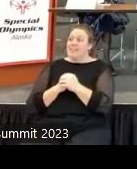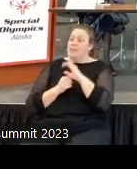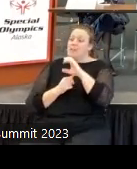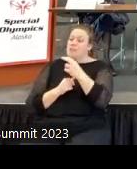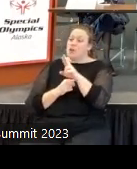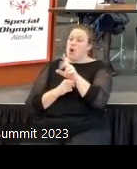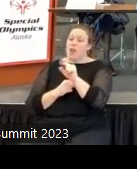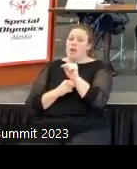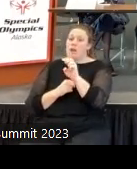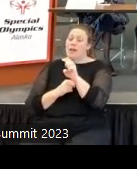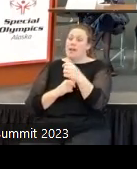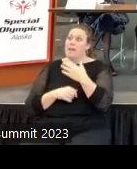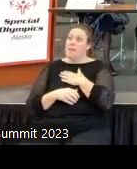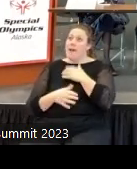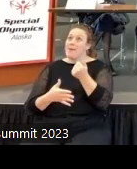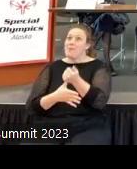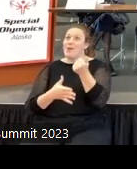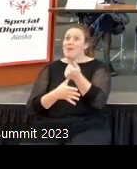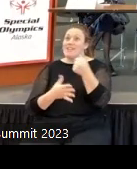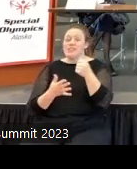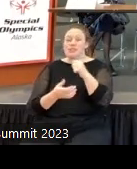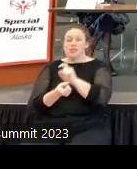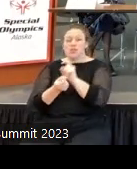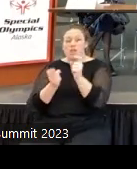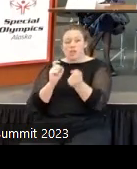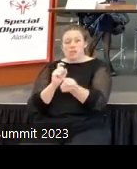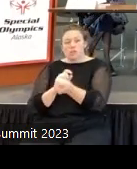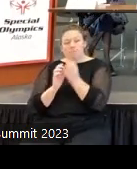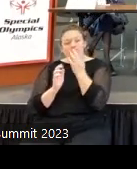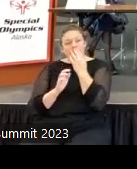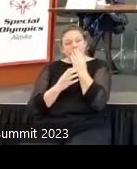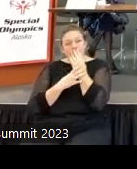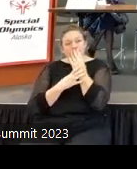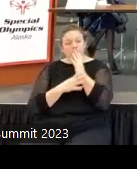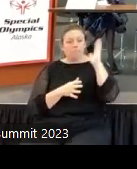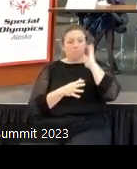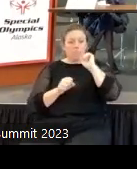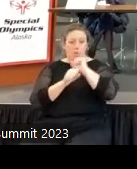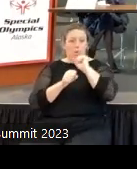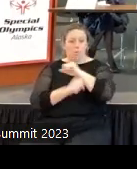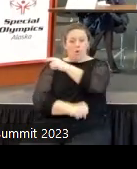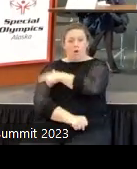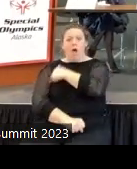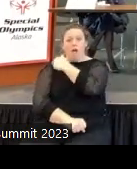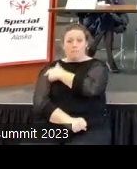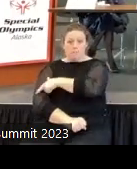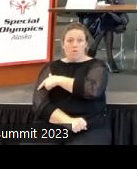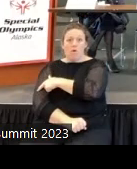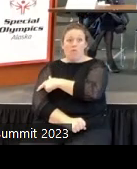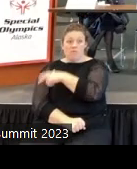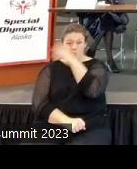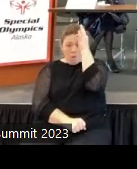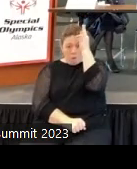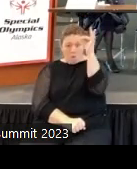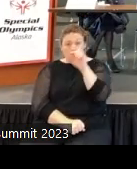My priorities changed. I was working at the hospital for almost 27 years,